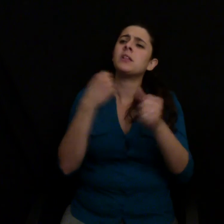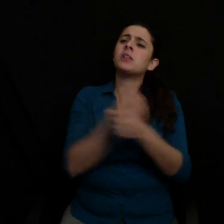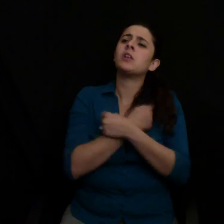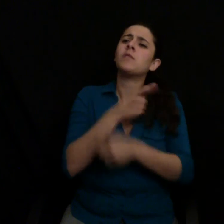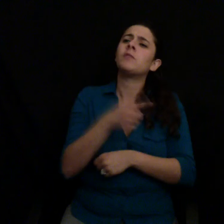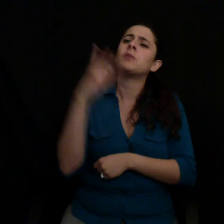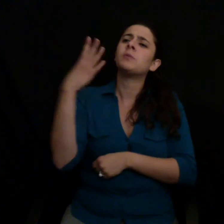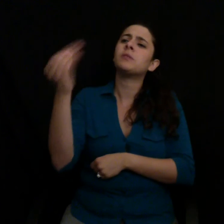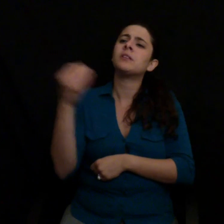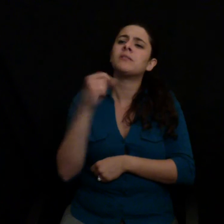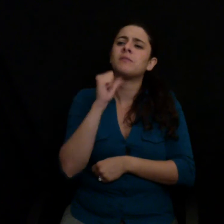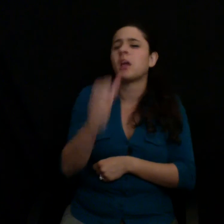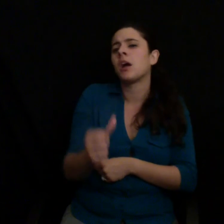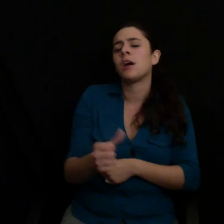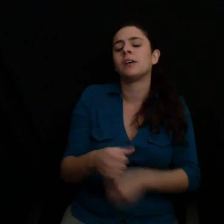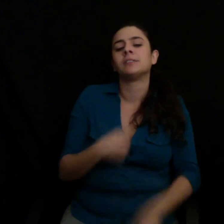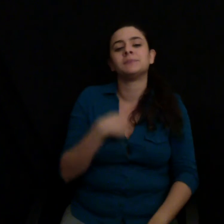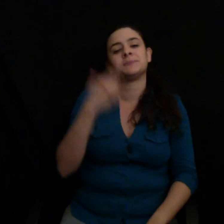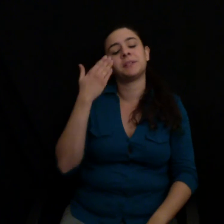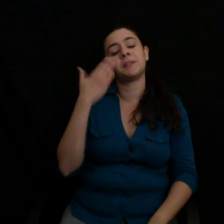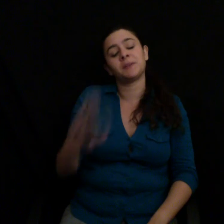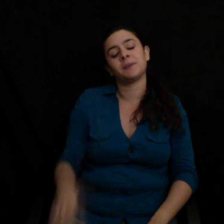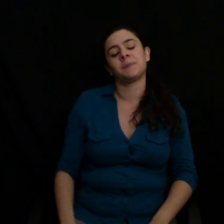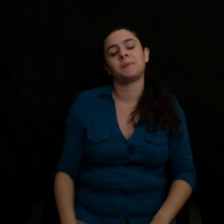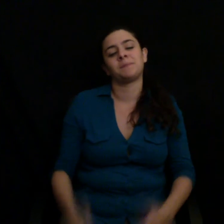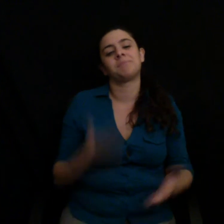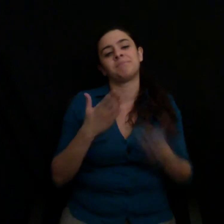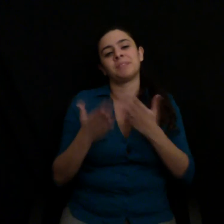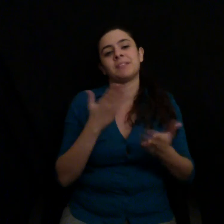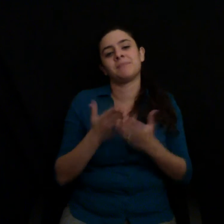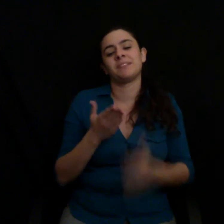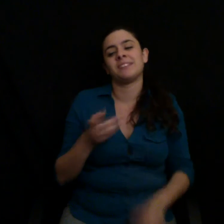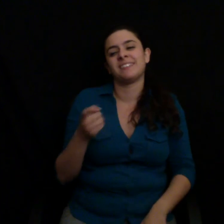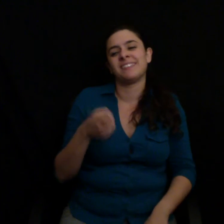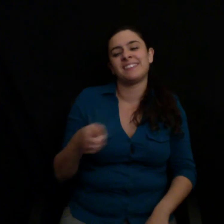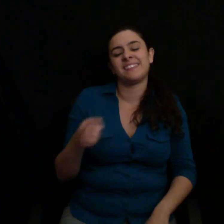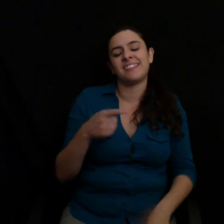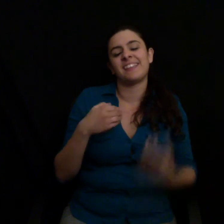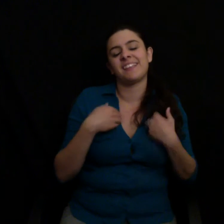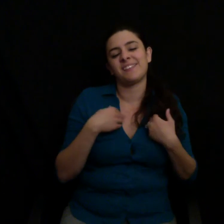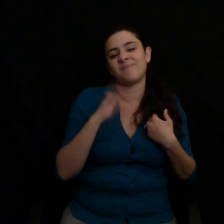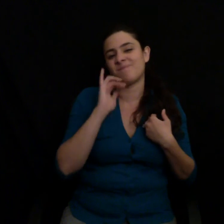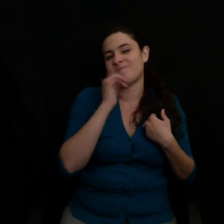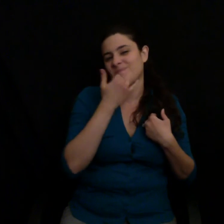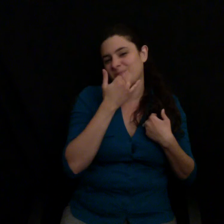So, I don't know, I think maybe they have the wrong idea that I'm just